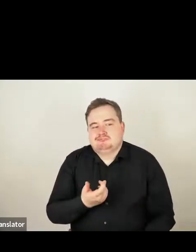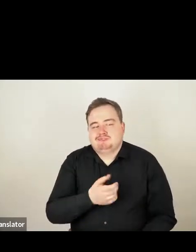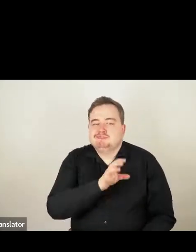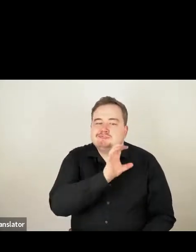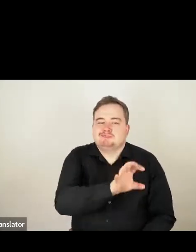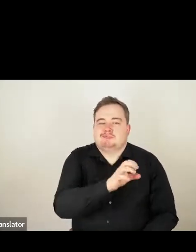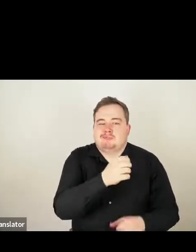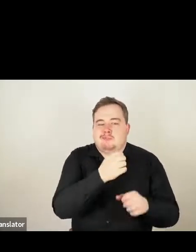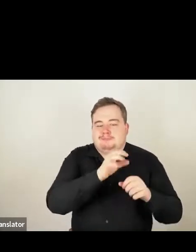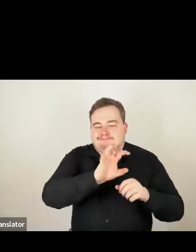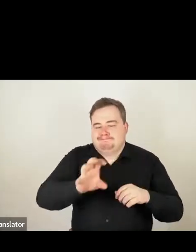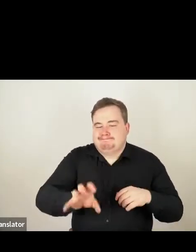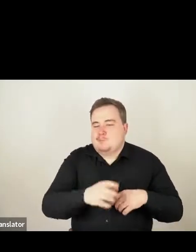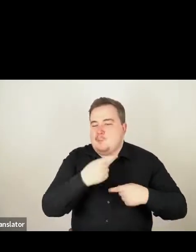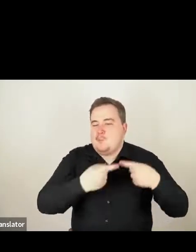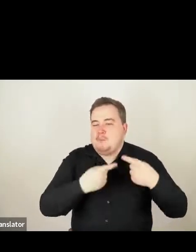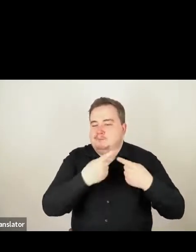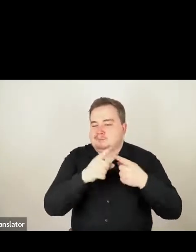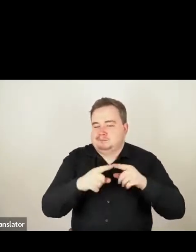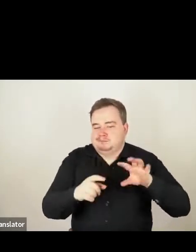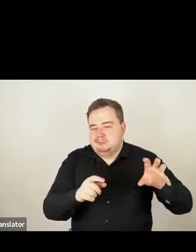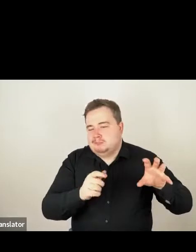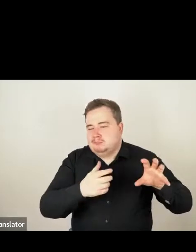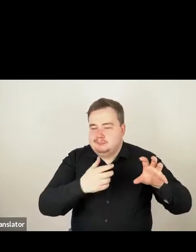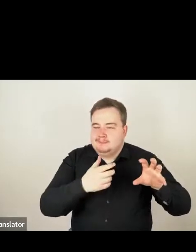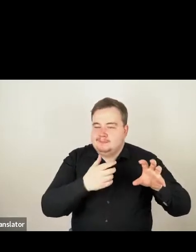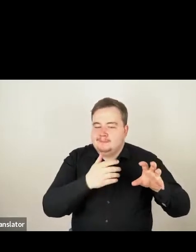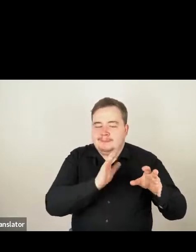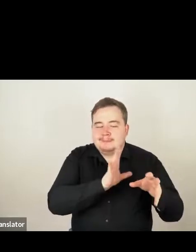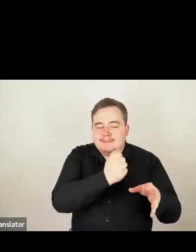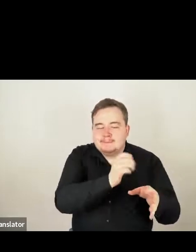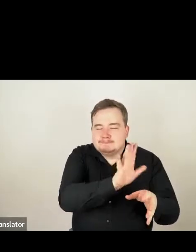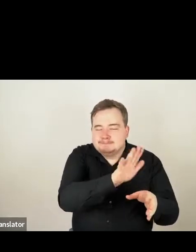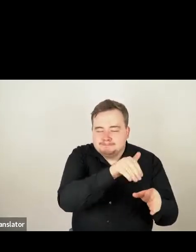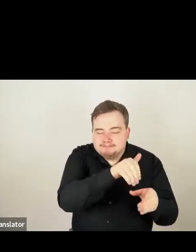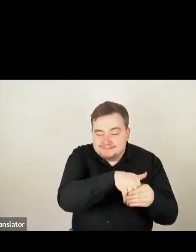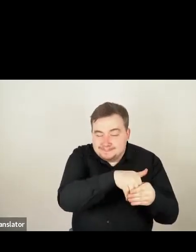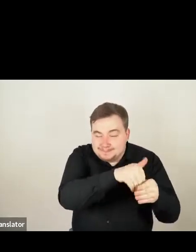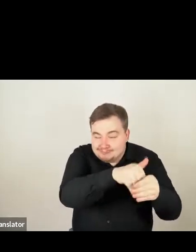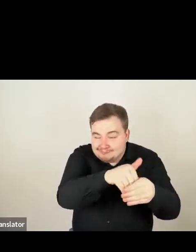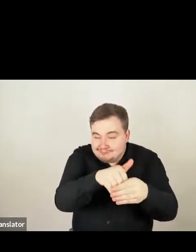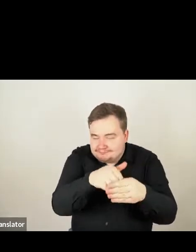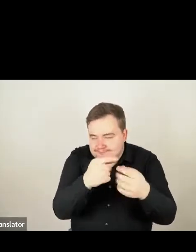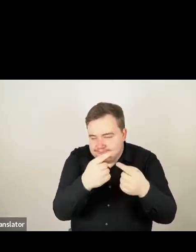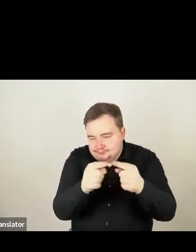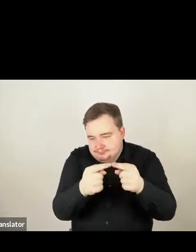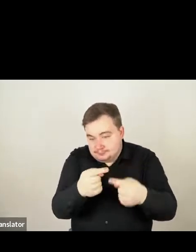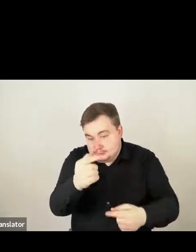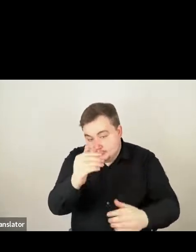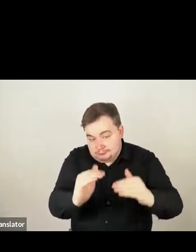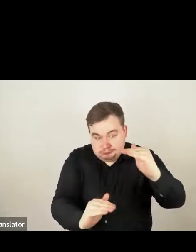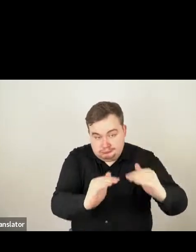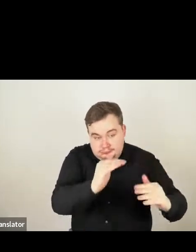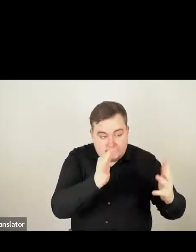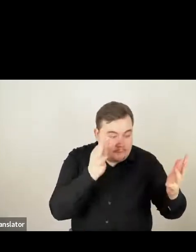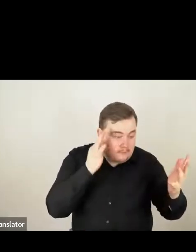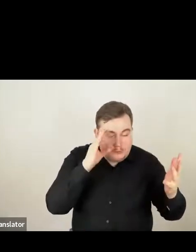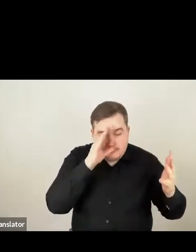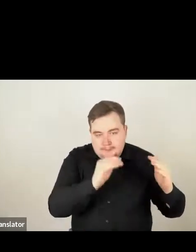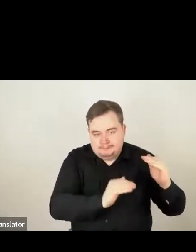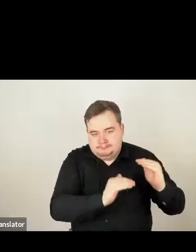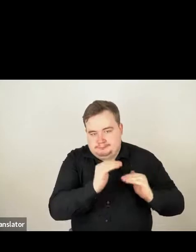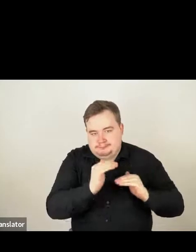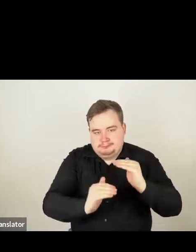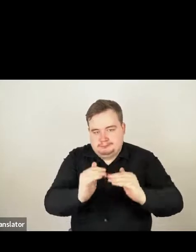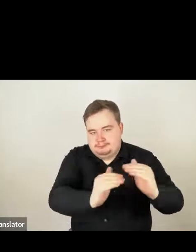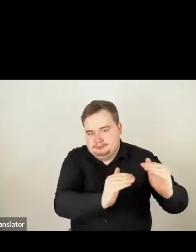not what we'd call zero-sum games. Everybody can benefit from it. But most of the time, the way